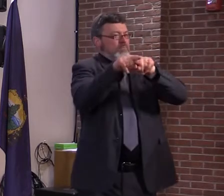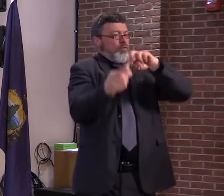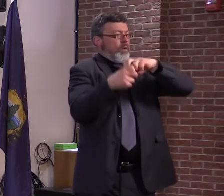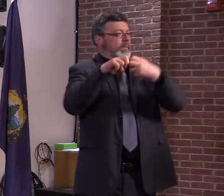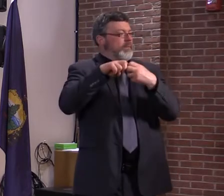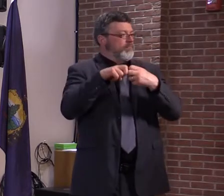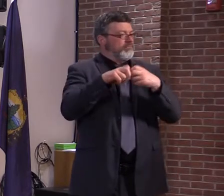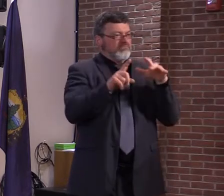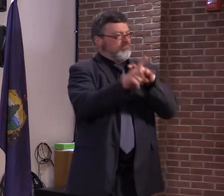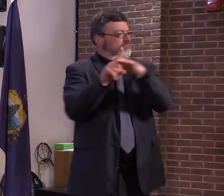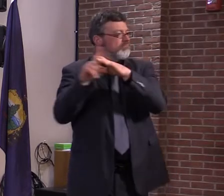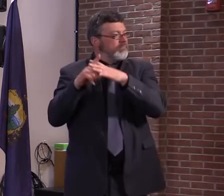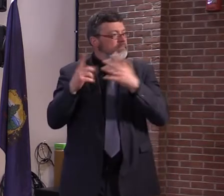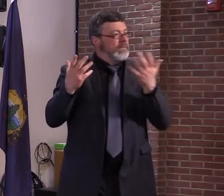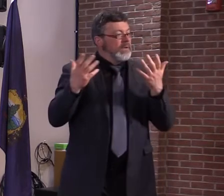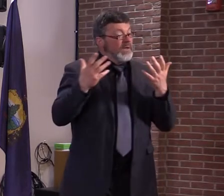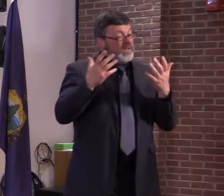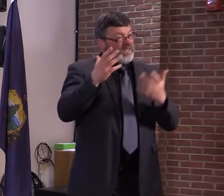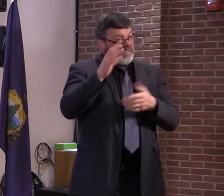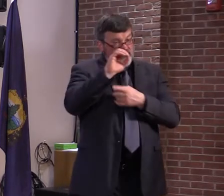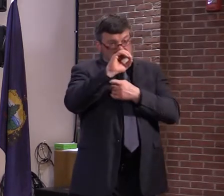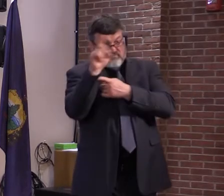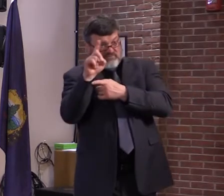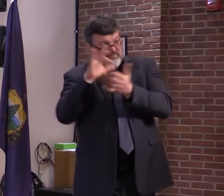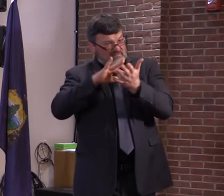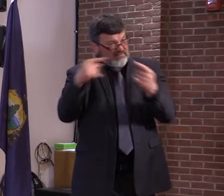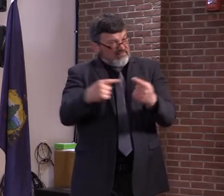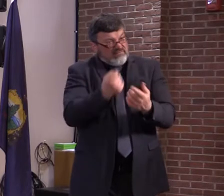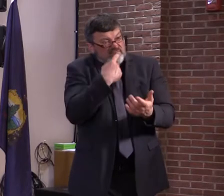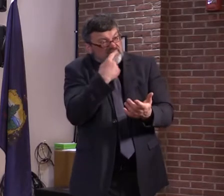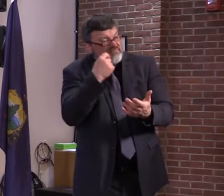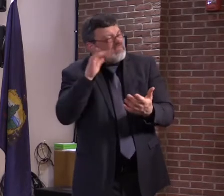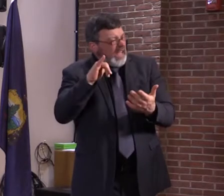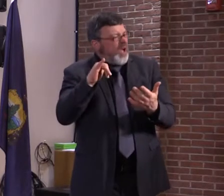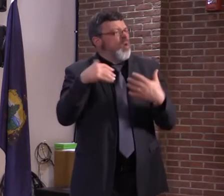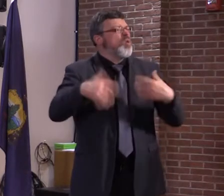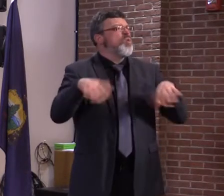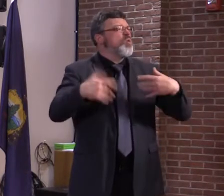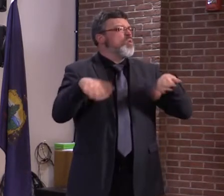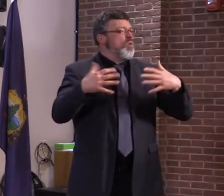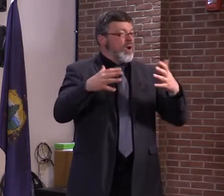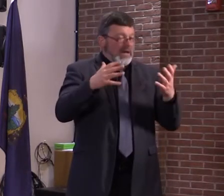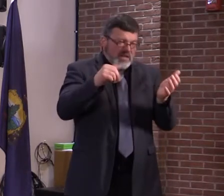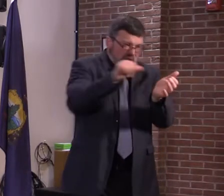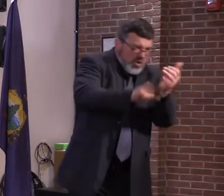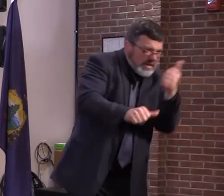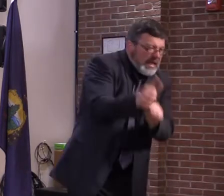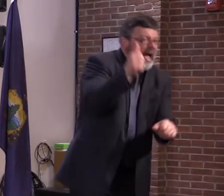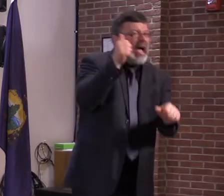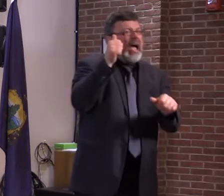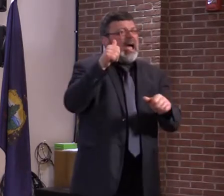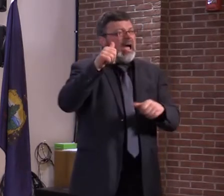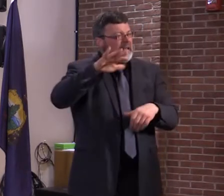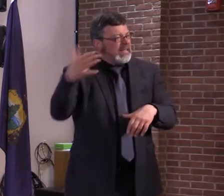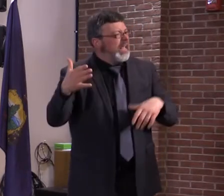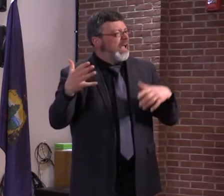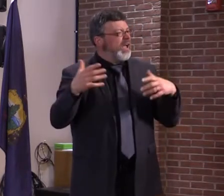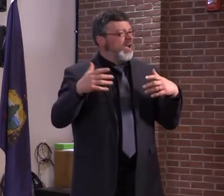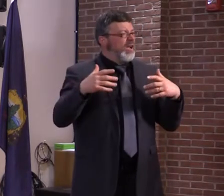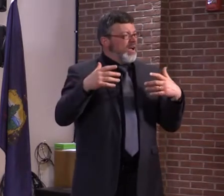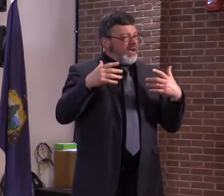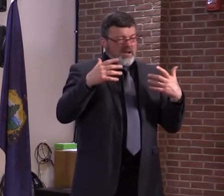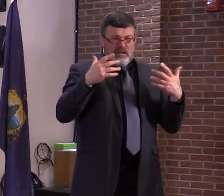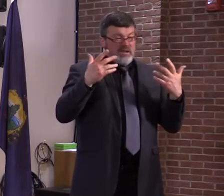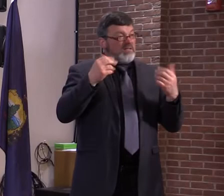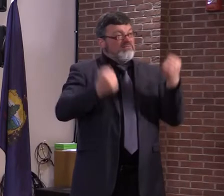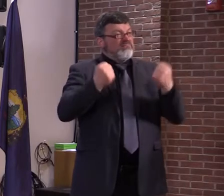it's overdose deaths as well as suicide deaths are up. Even deaths on our highways are up. It seems like